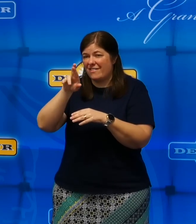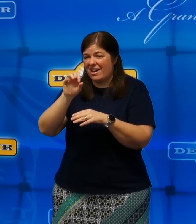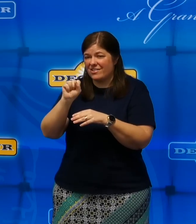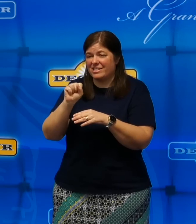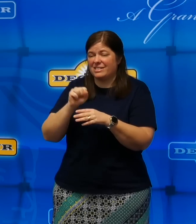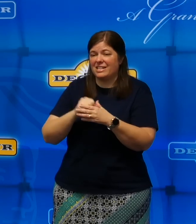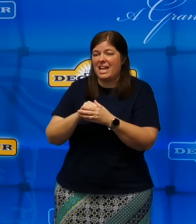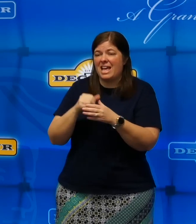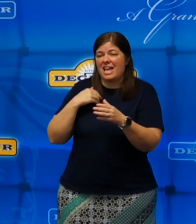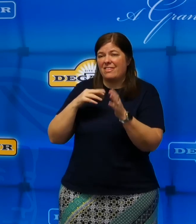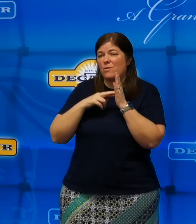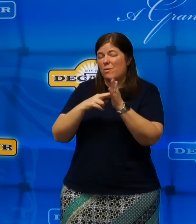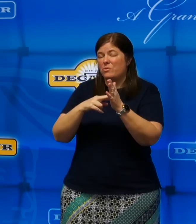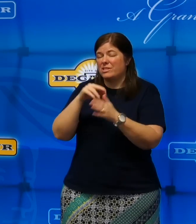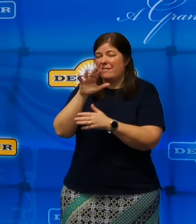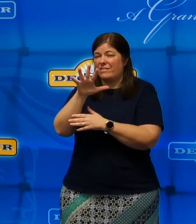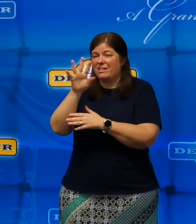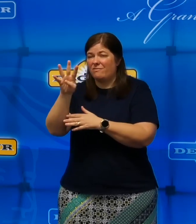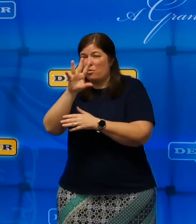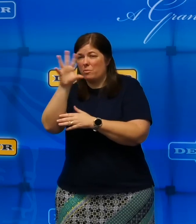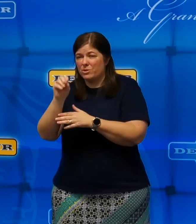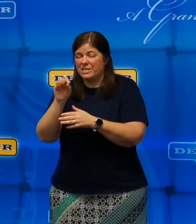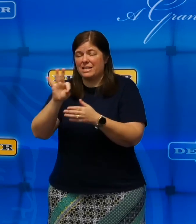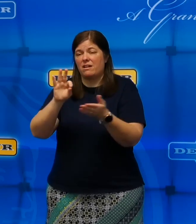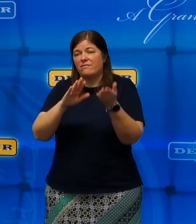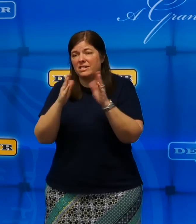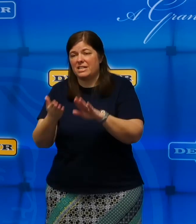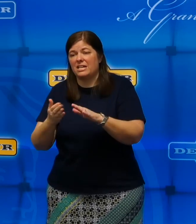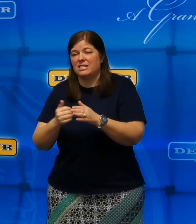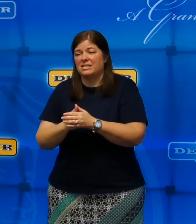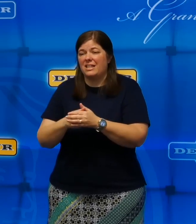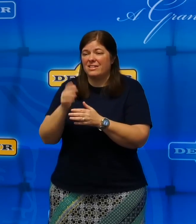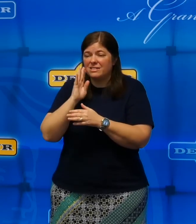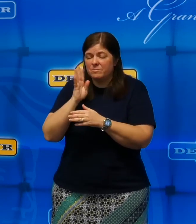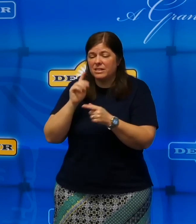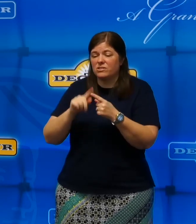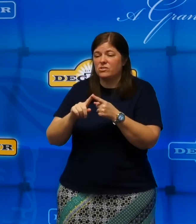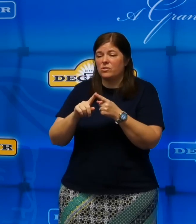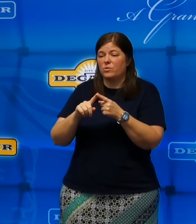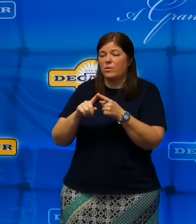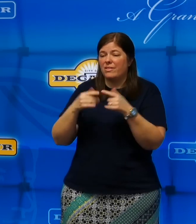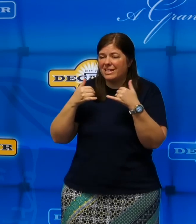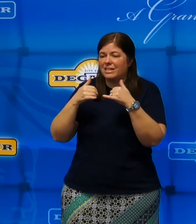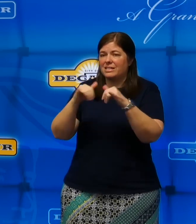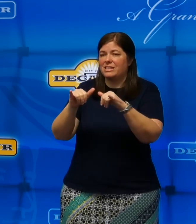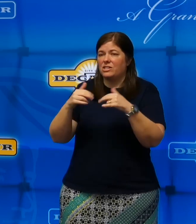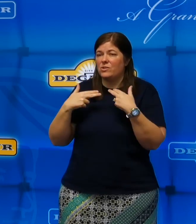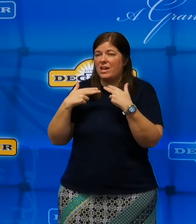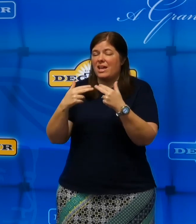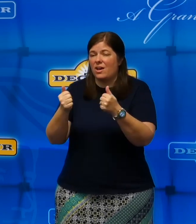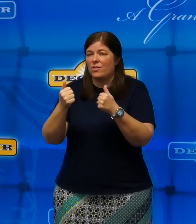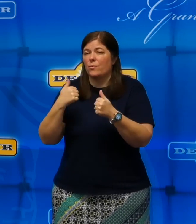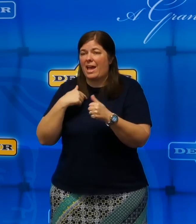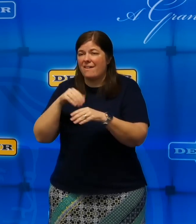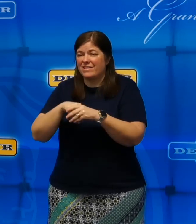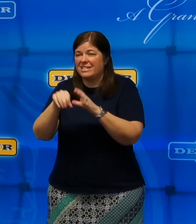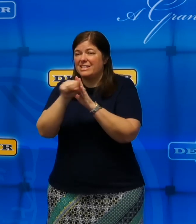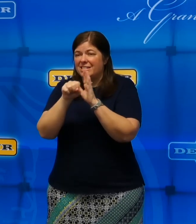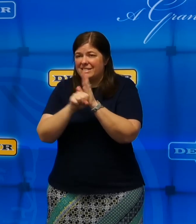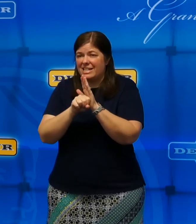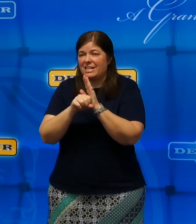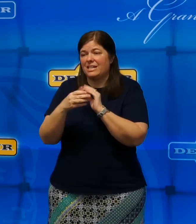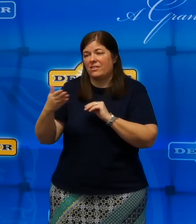of the deaths. This speaks to the continued health disparities we have in this state and the